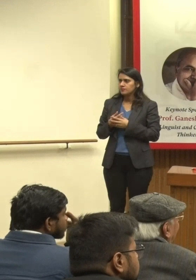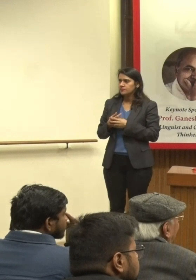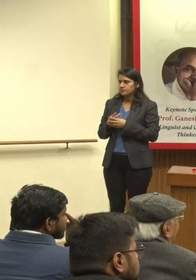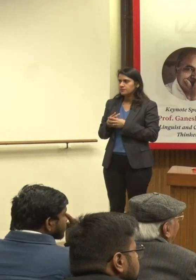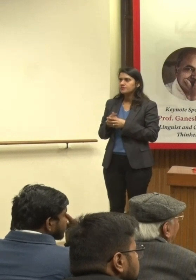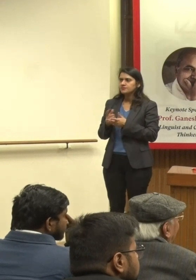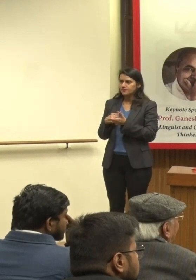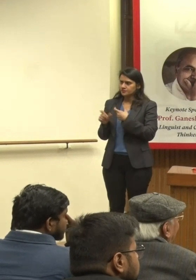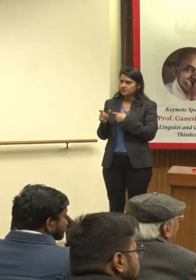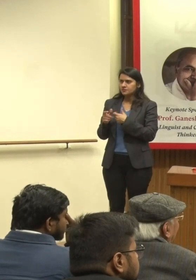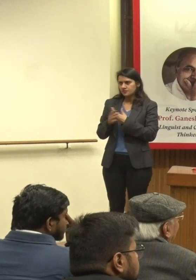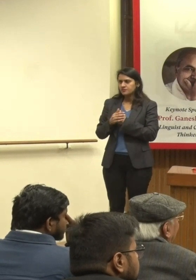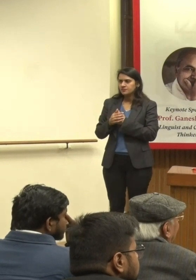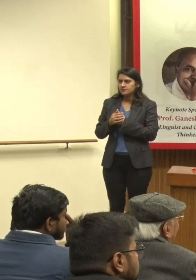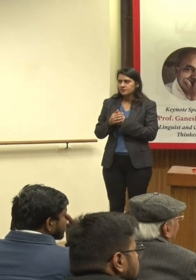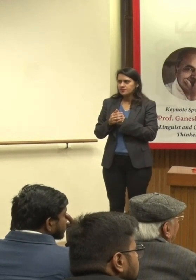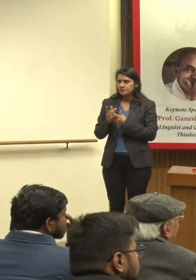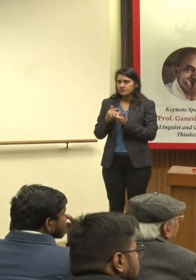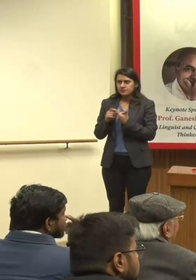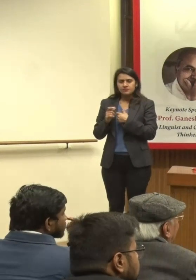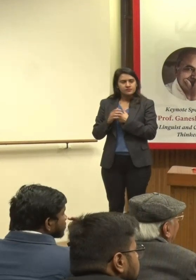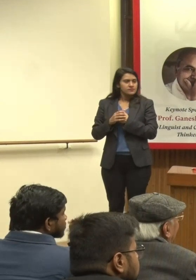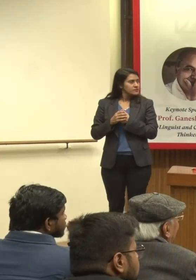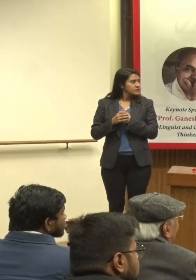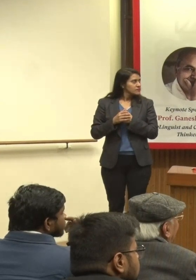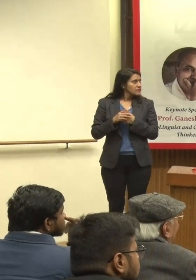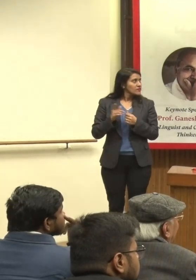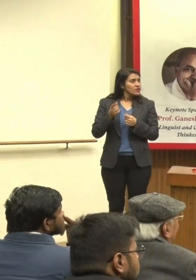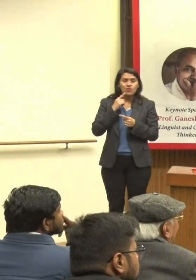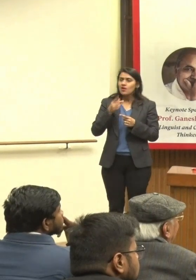if a Brahmin son necessarily becomes a priest,